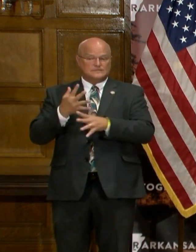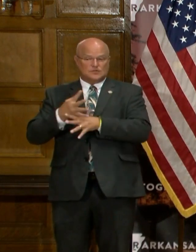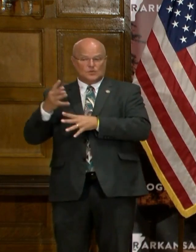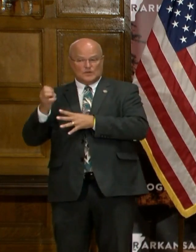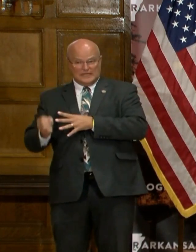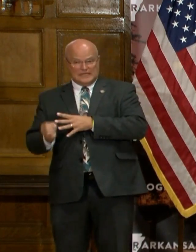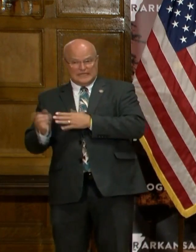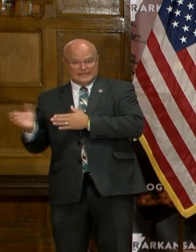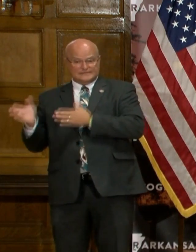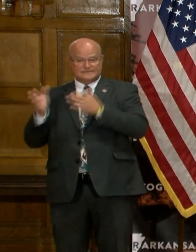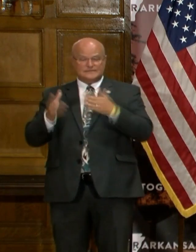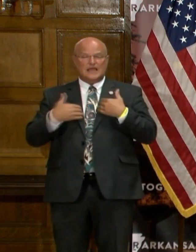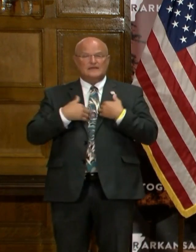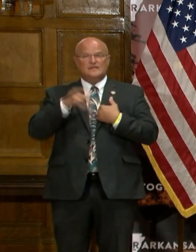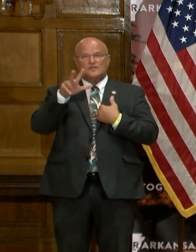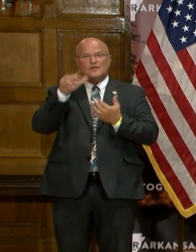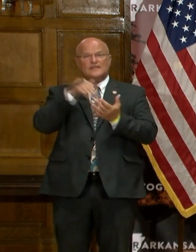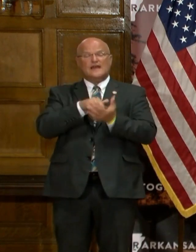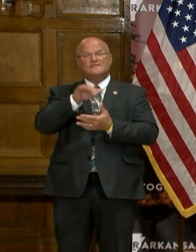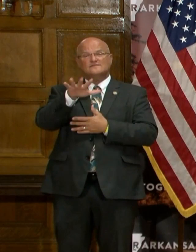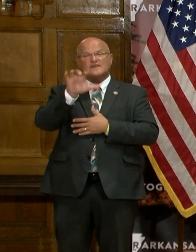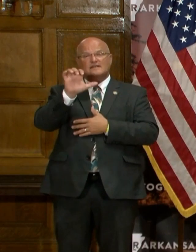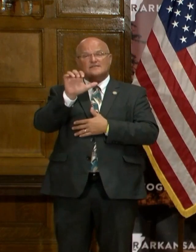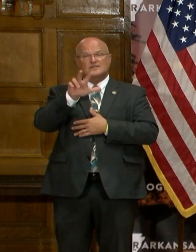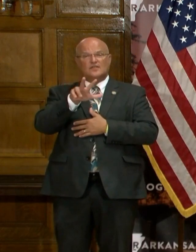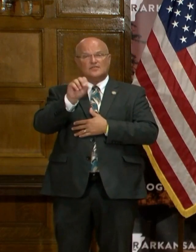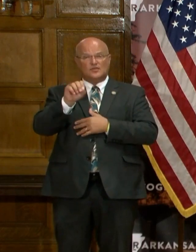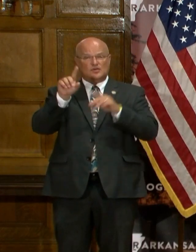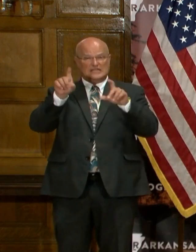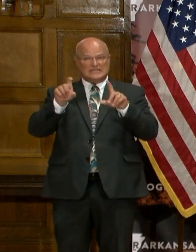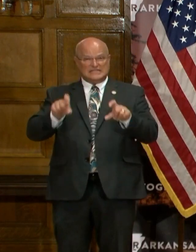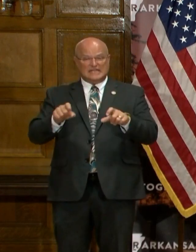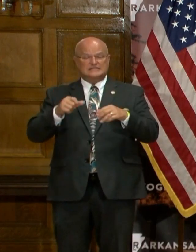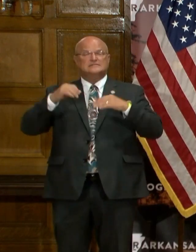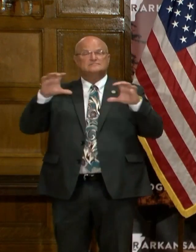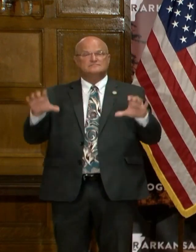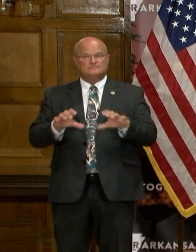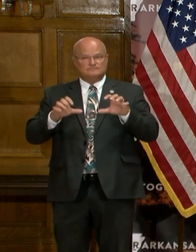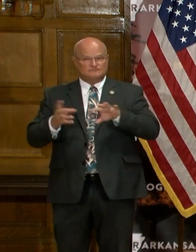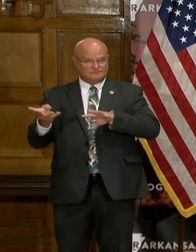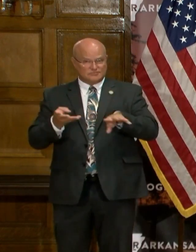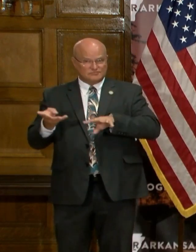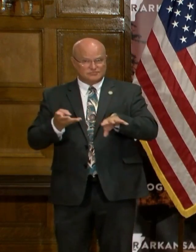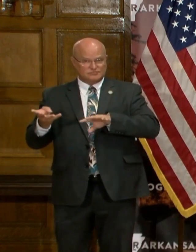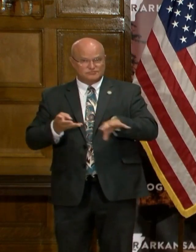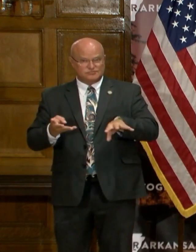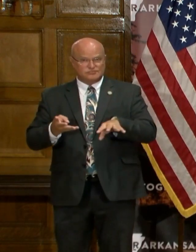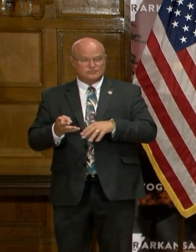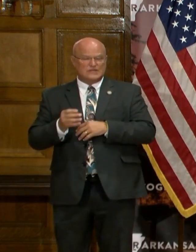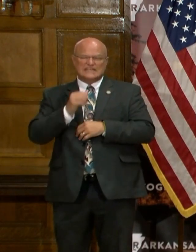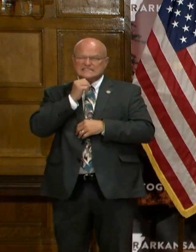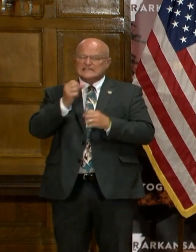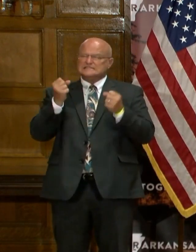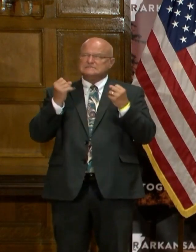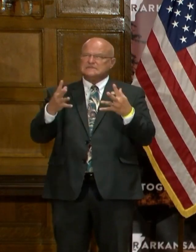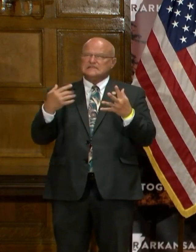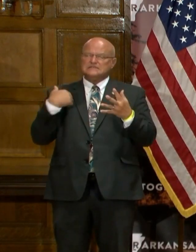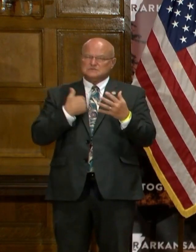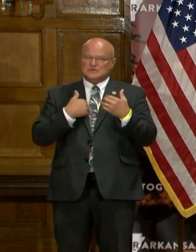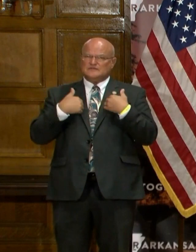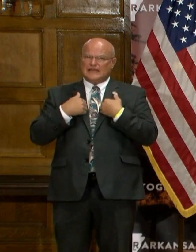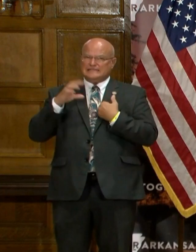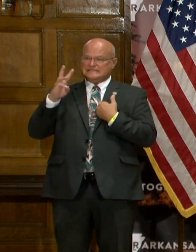weekend. We have 3,530 tests that have been performed, not as quite as much as when we've